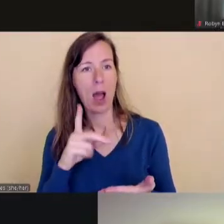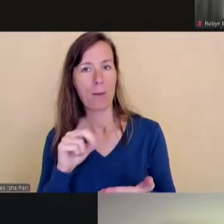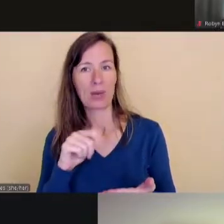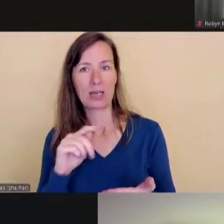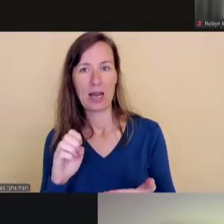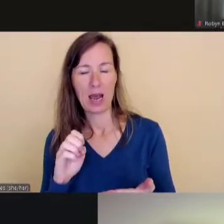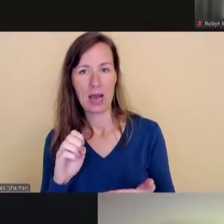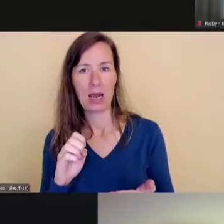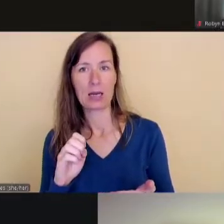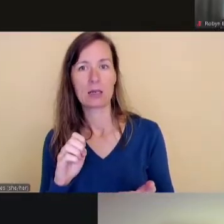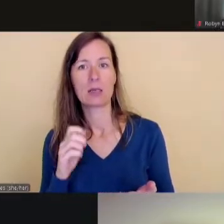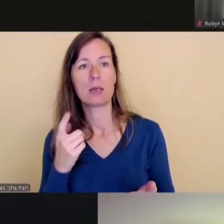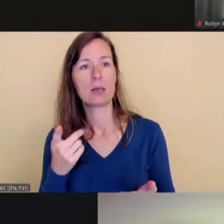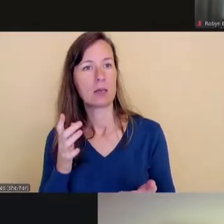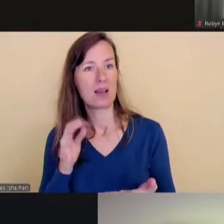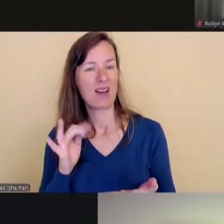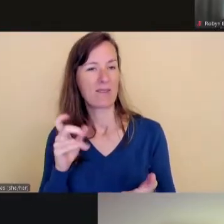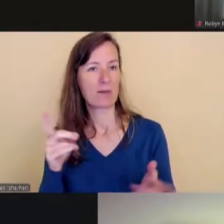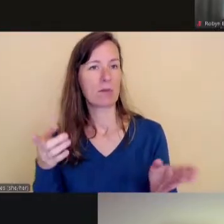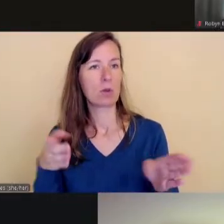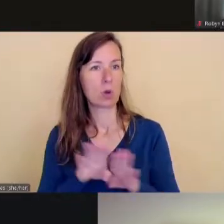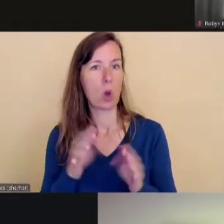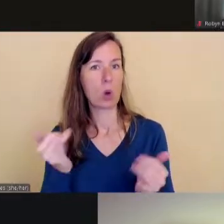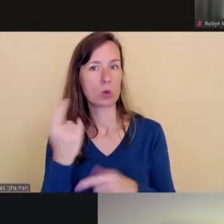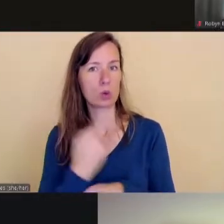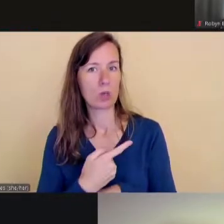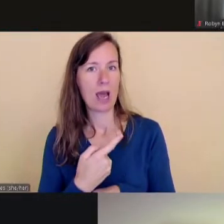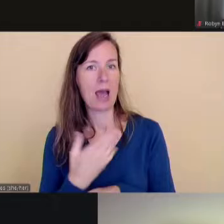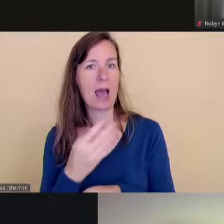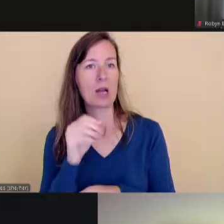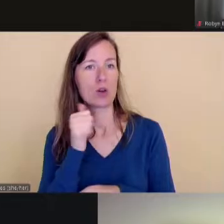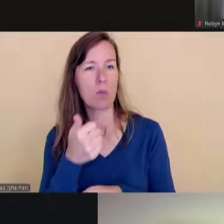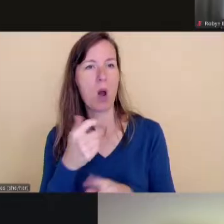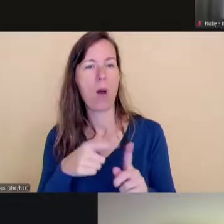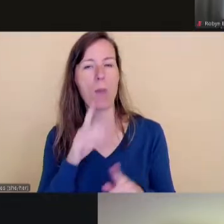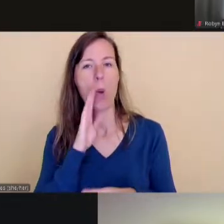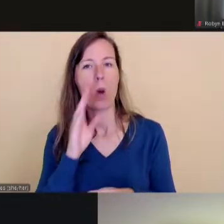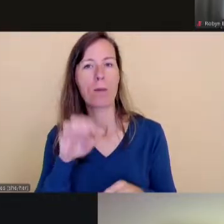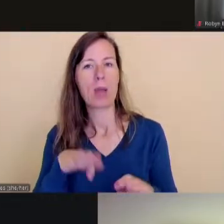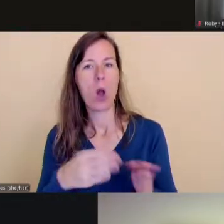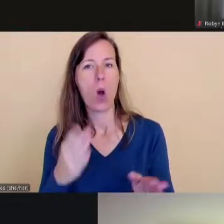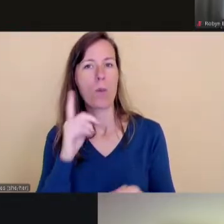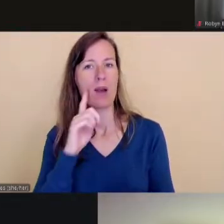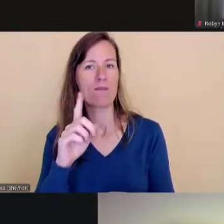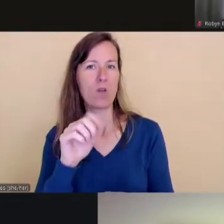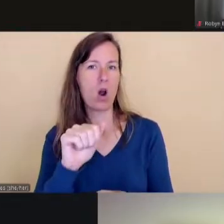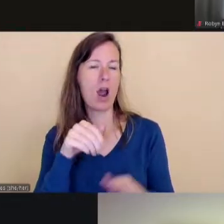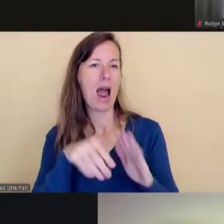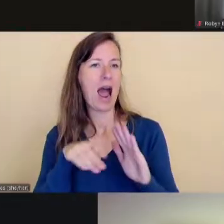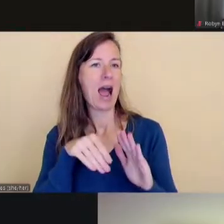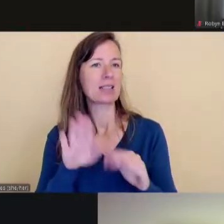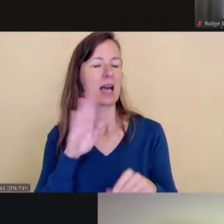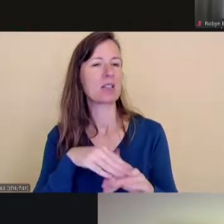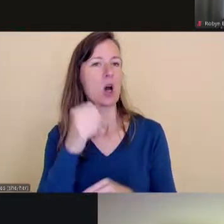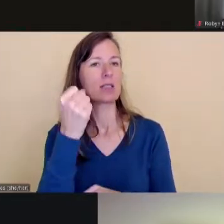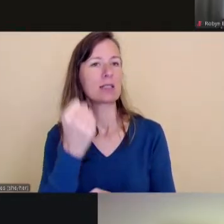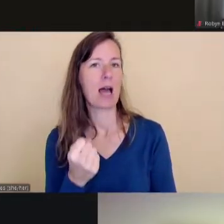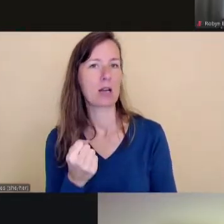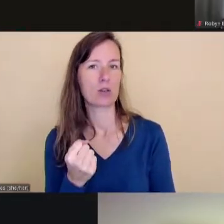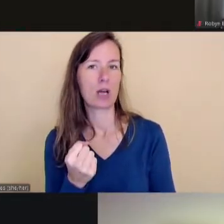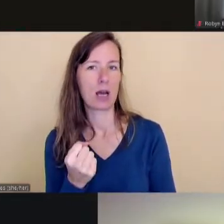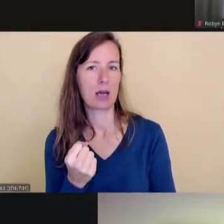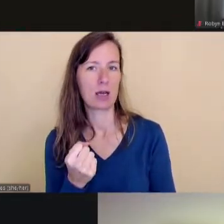again tomorrow. All right, but it will be open for access on Saturday. I